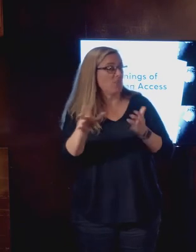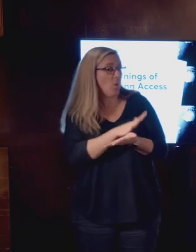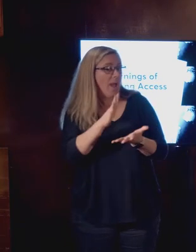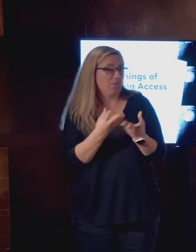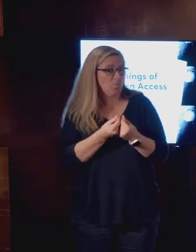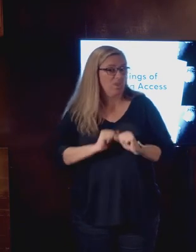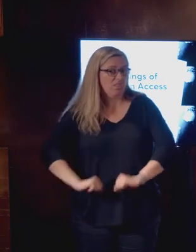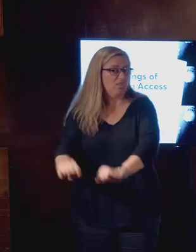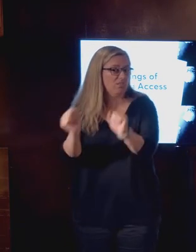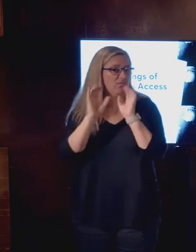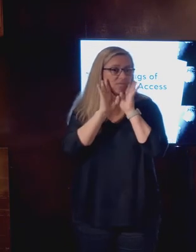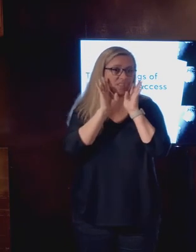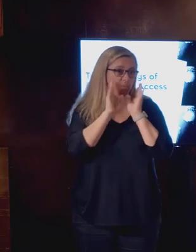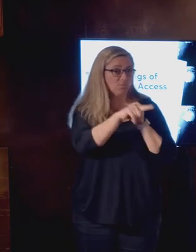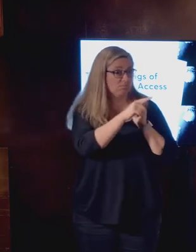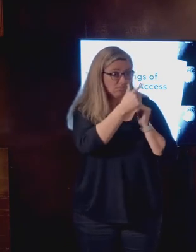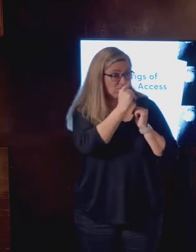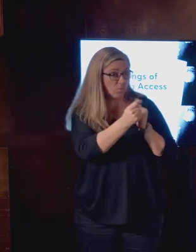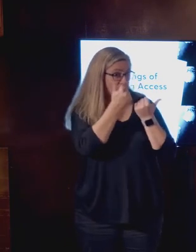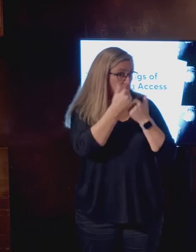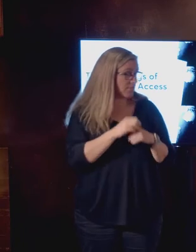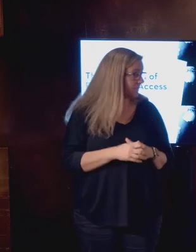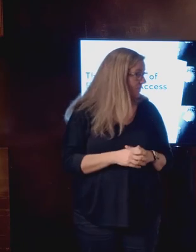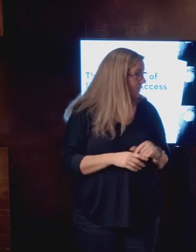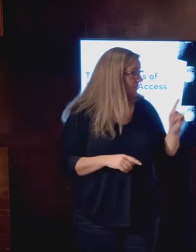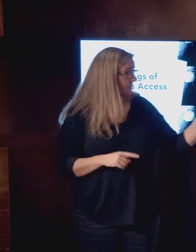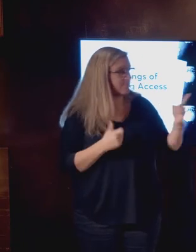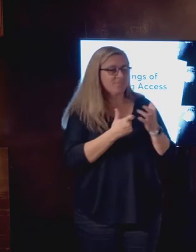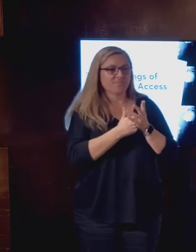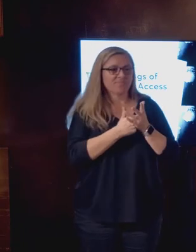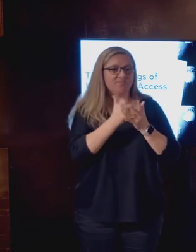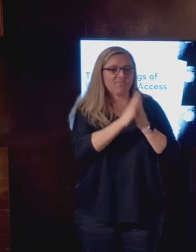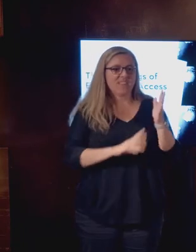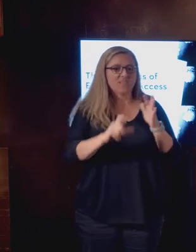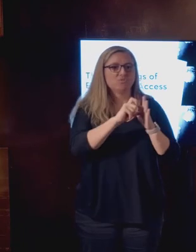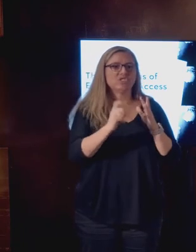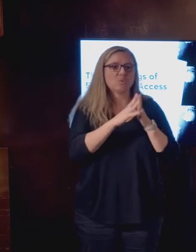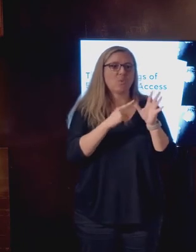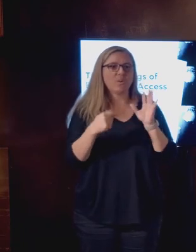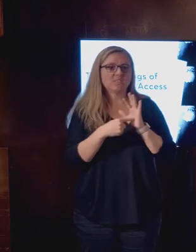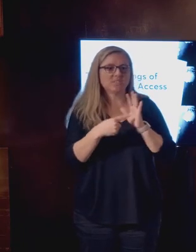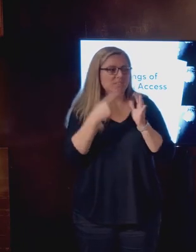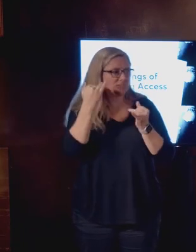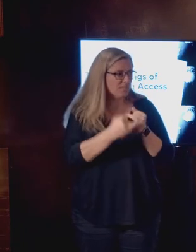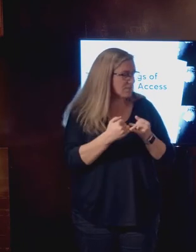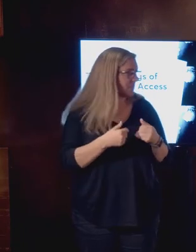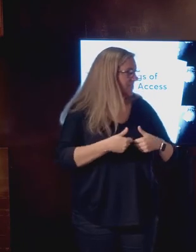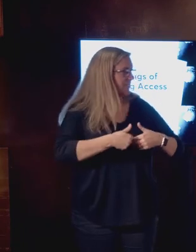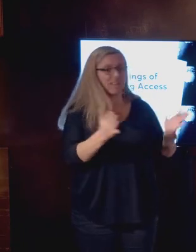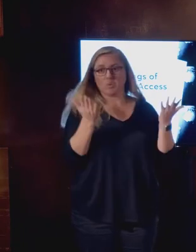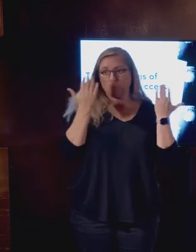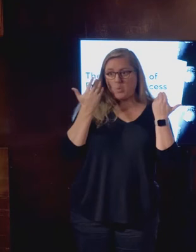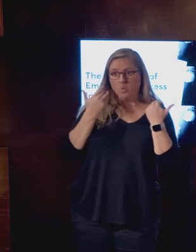own Facebook page, that could be good. Any other suggestions? Richard Watts is always a big supporter of disability art or any cool art,